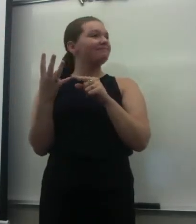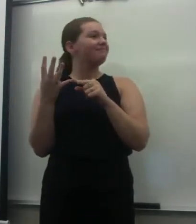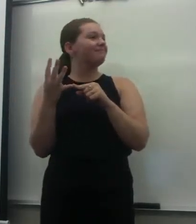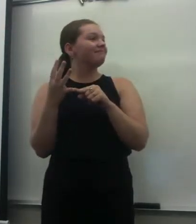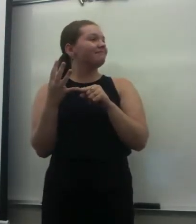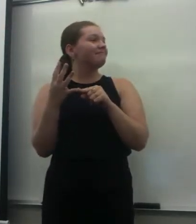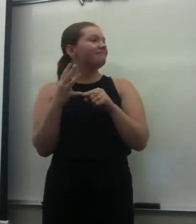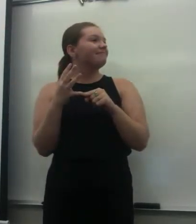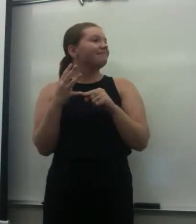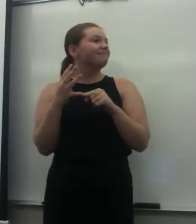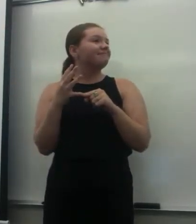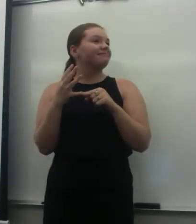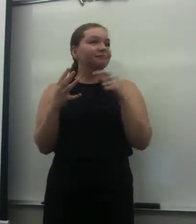witness interviews,